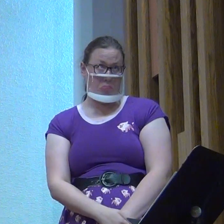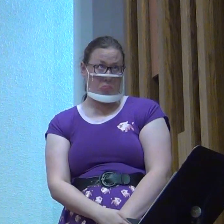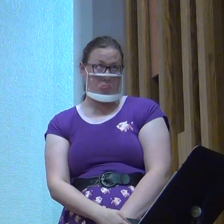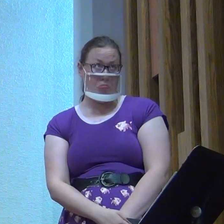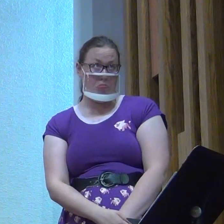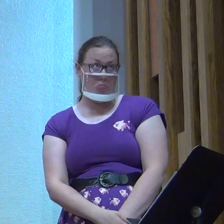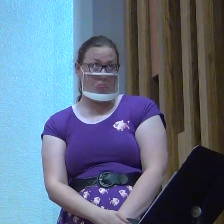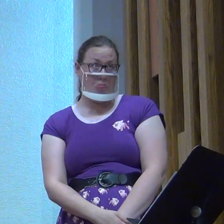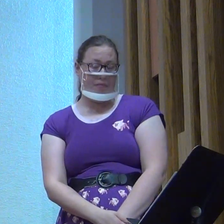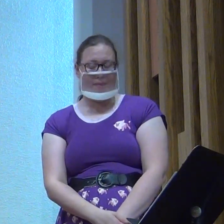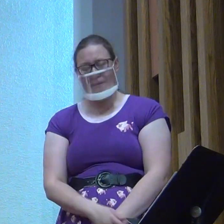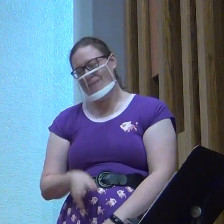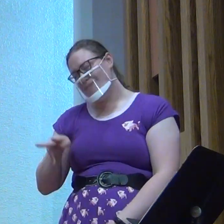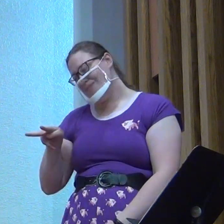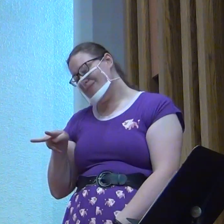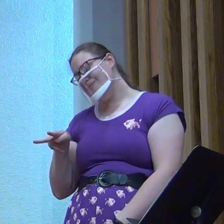voice.